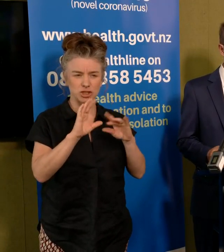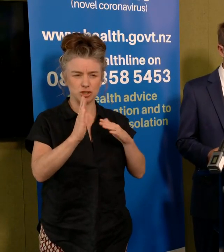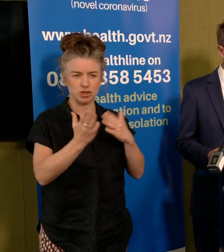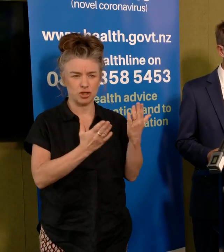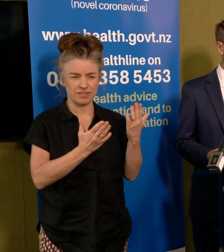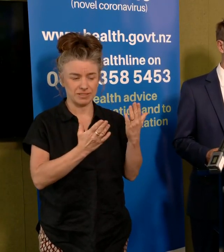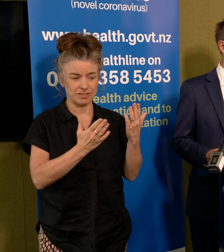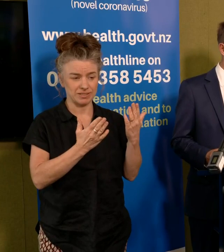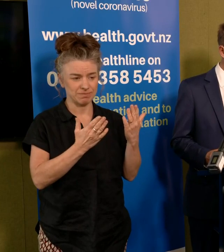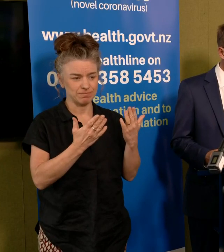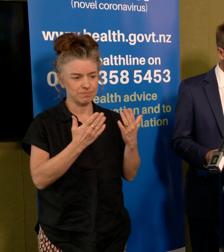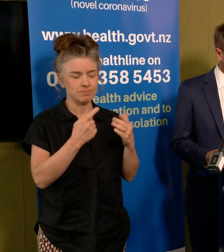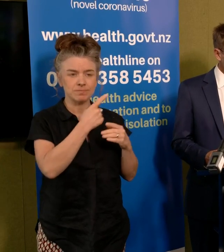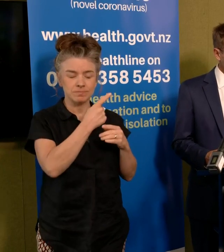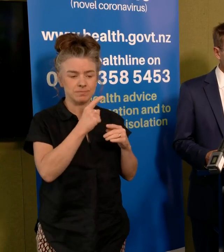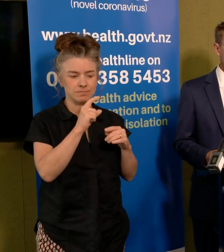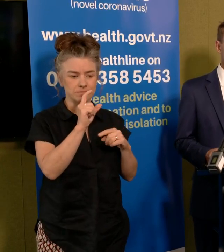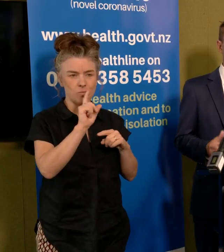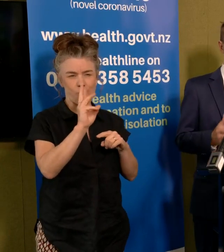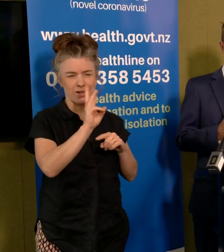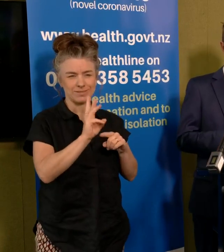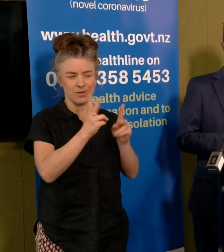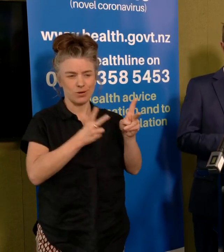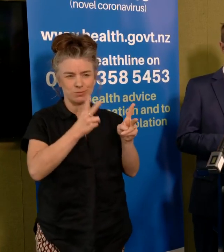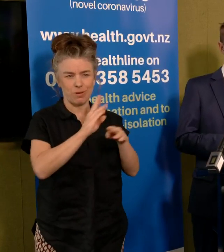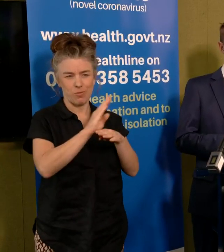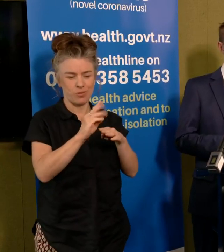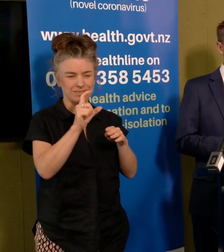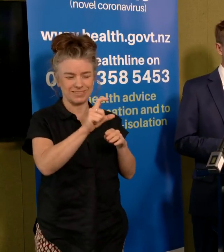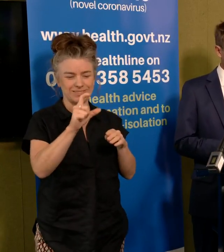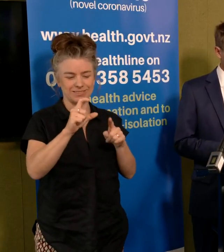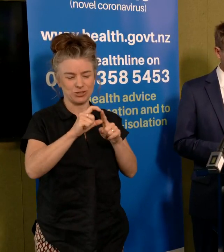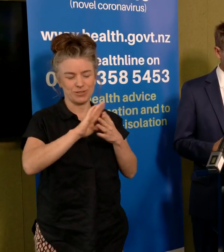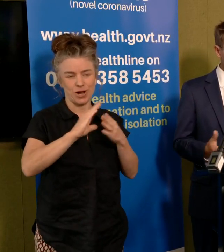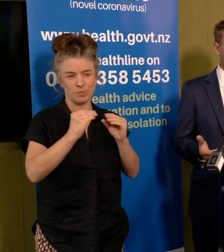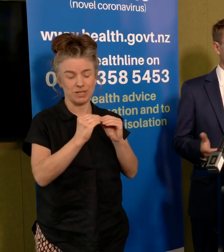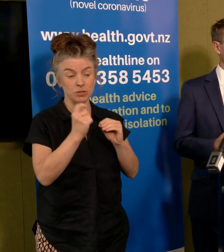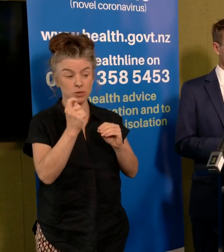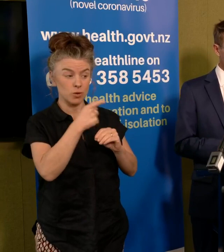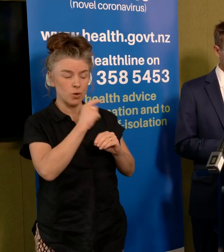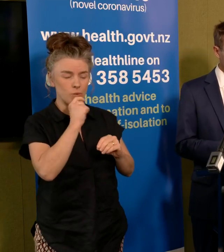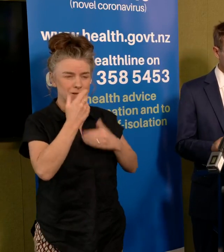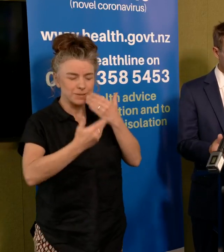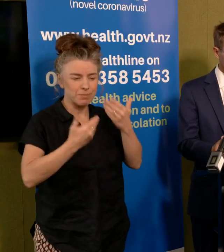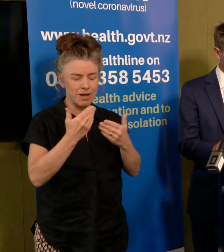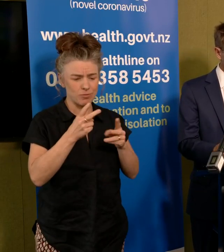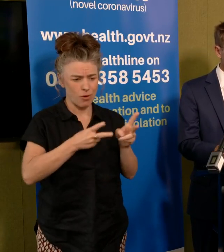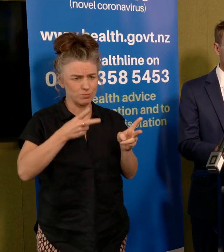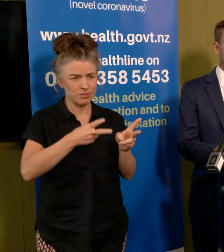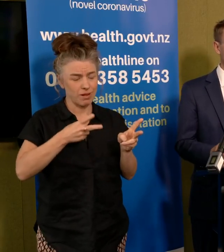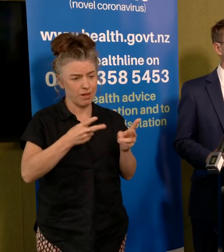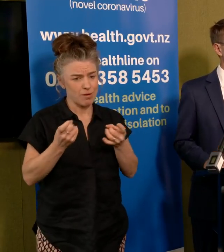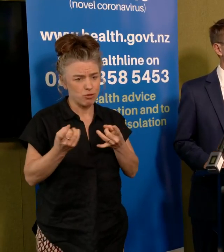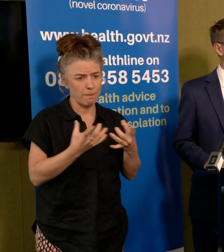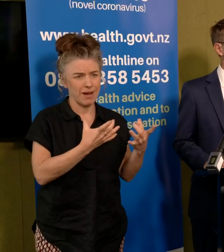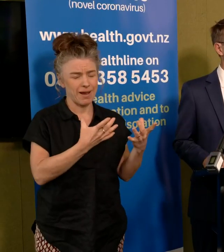Coast District Health Board, Dr. Michelle Baum. She's going to talk shortly about what's happening within hospitals in terms